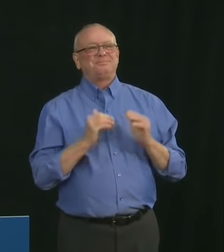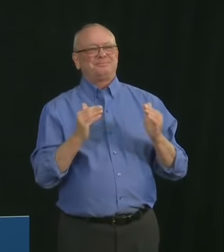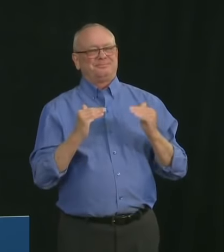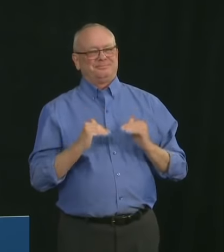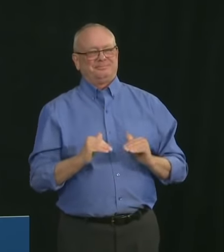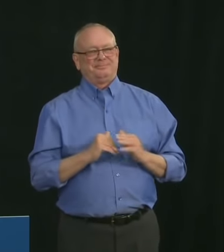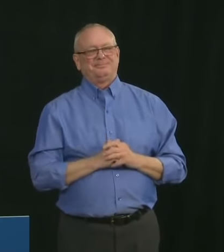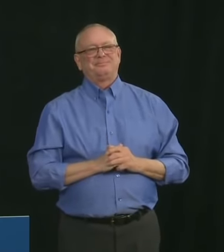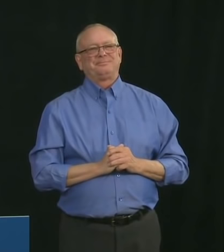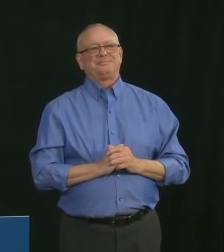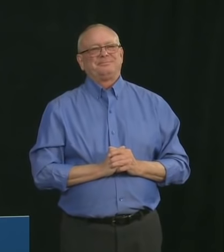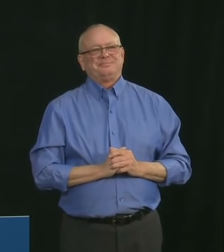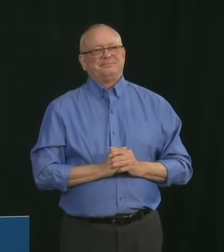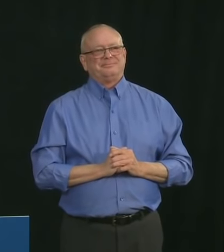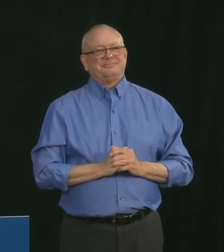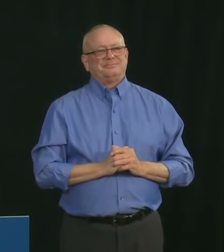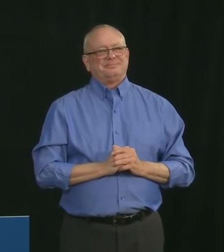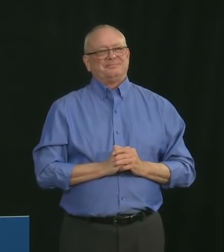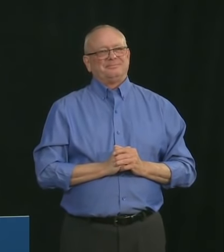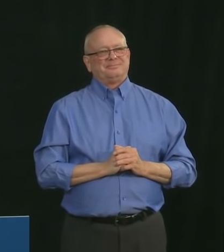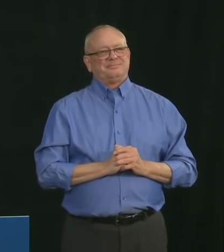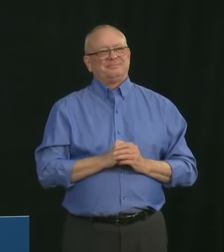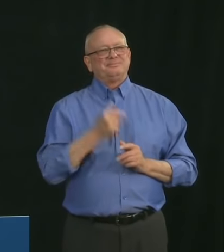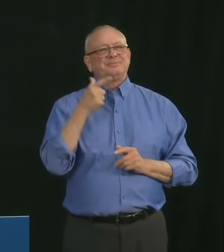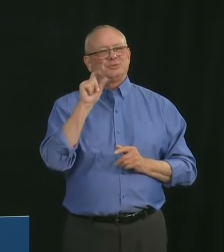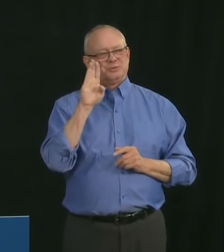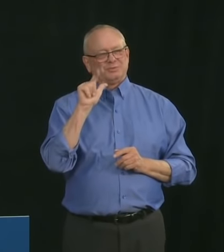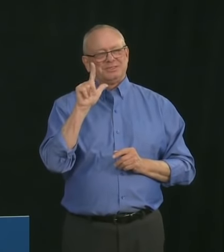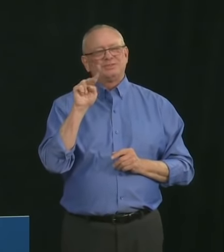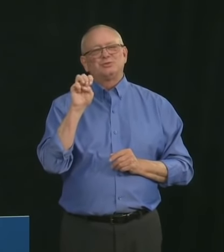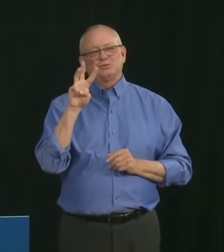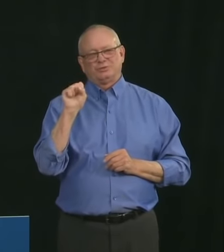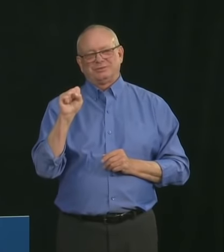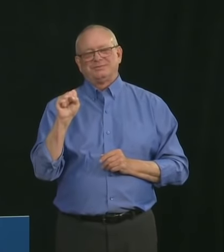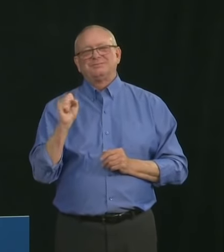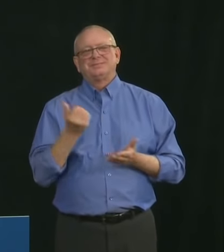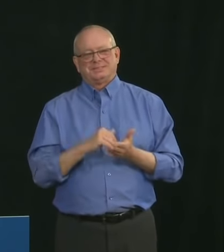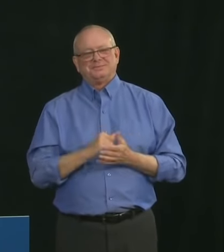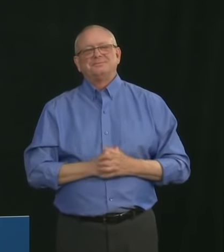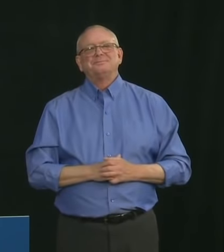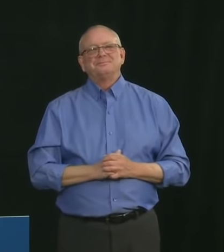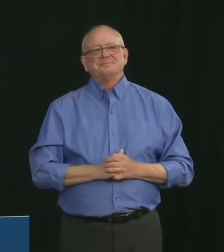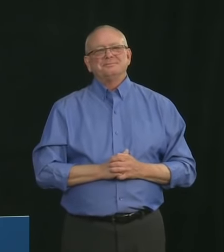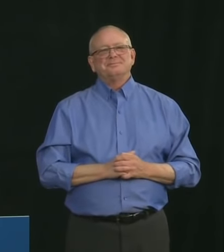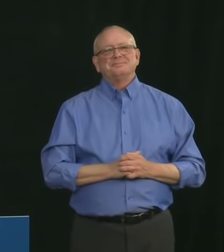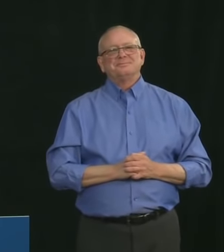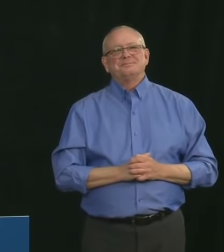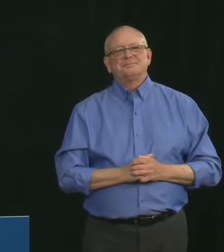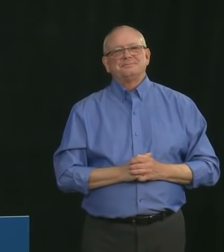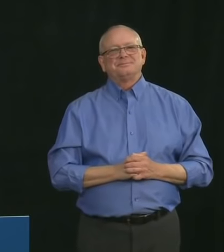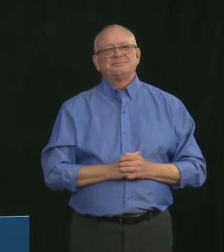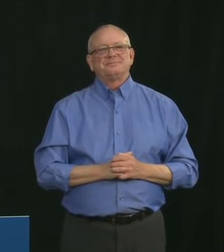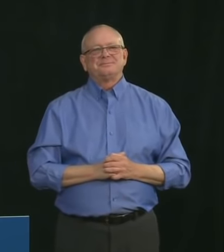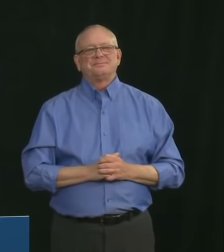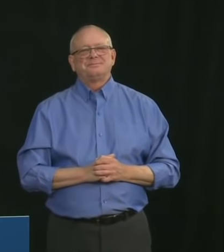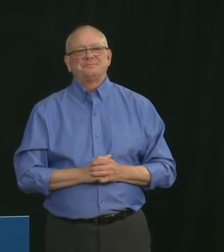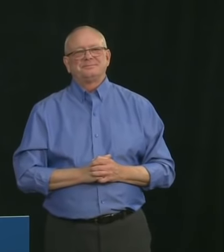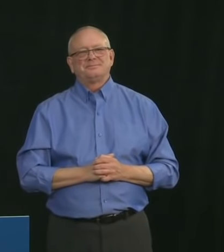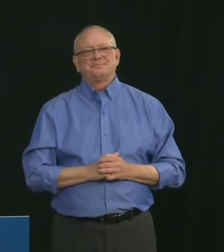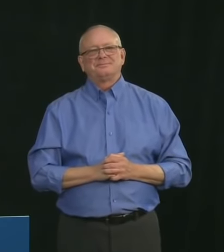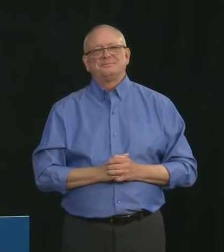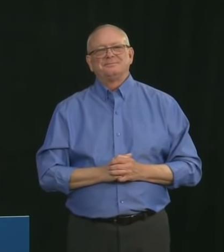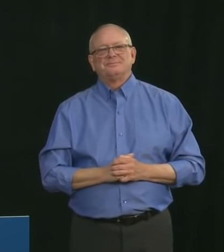Next question is Emily Mertz with Global News. Go ahead, Emily. Thanks for taking my question. We've heard from staff at an